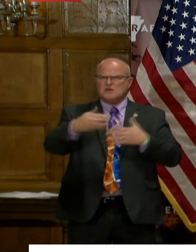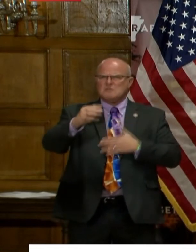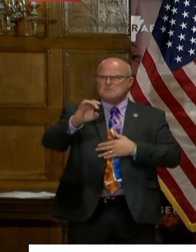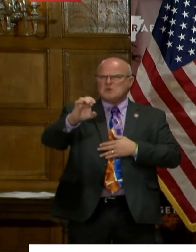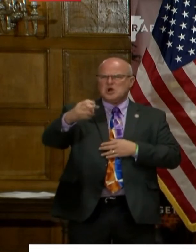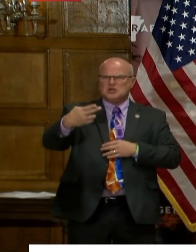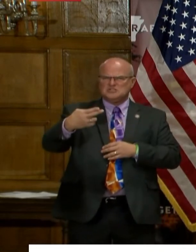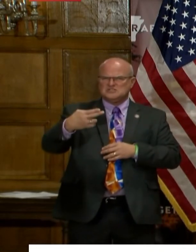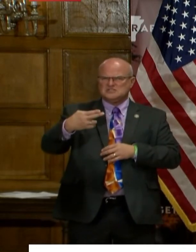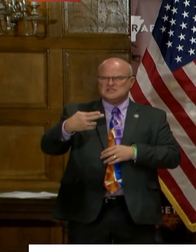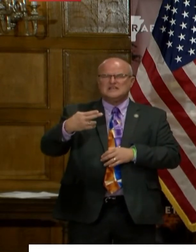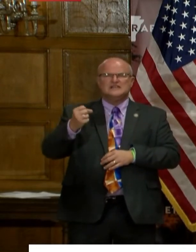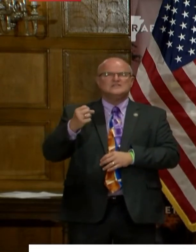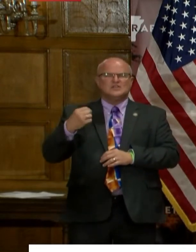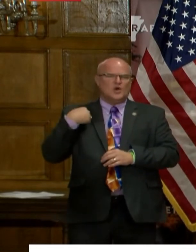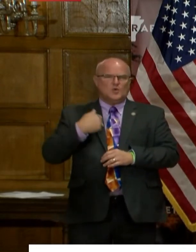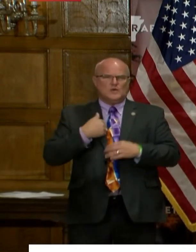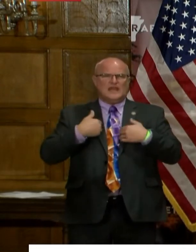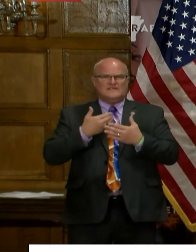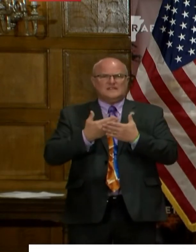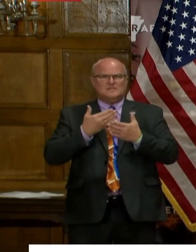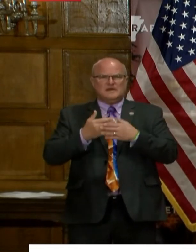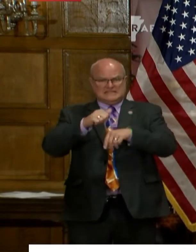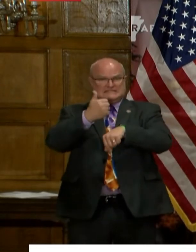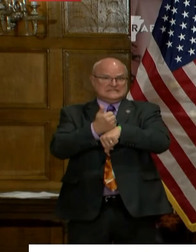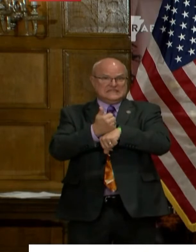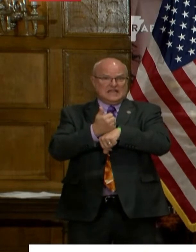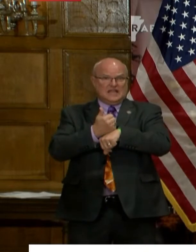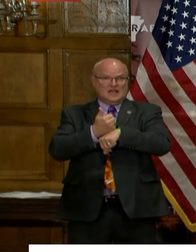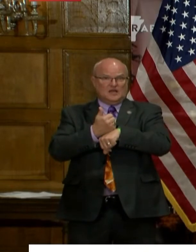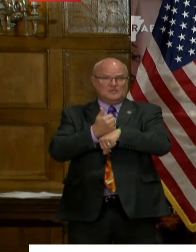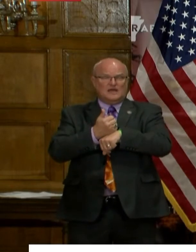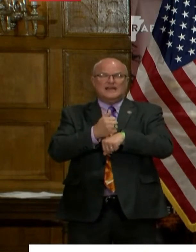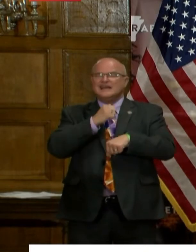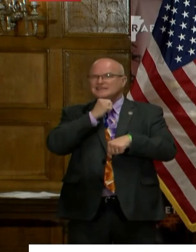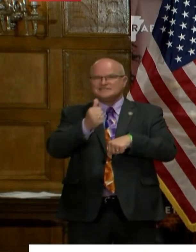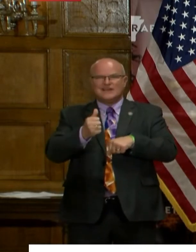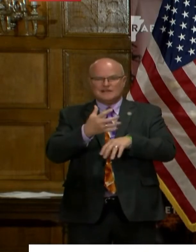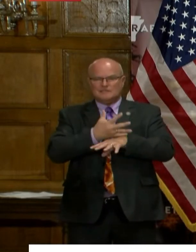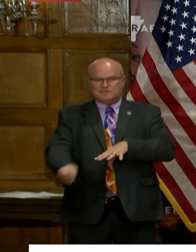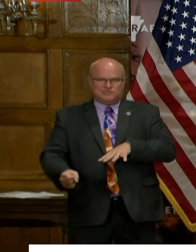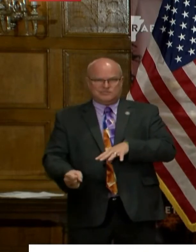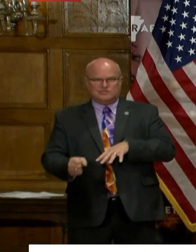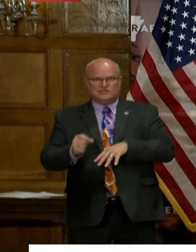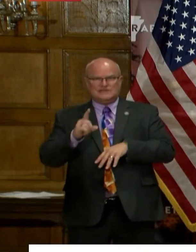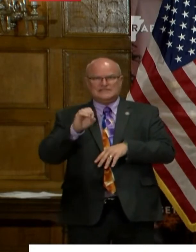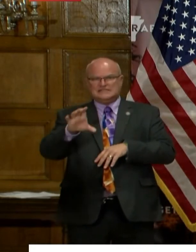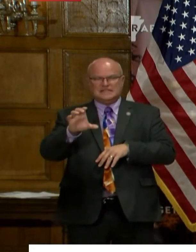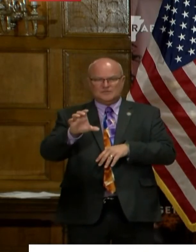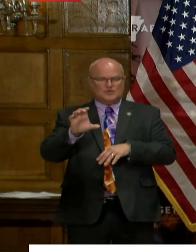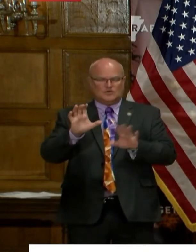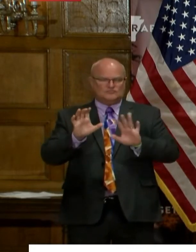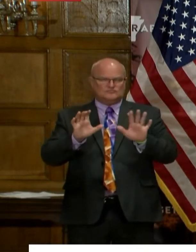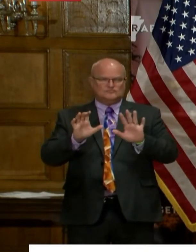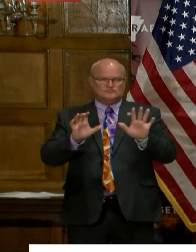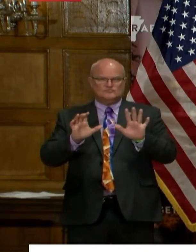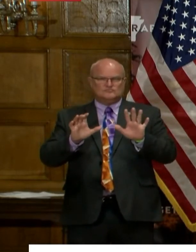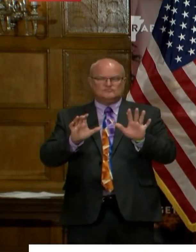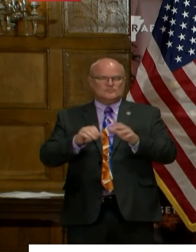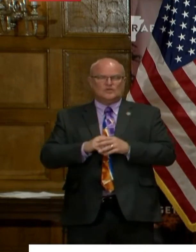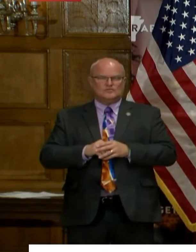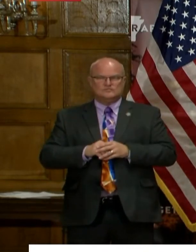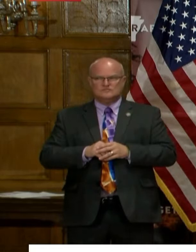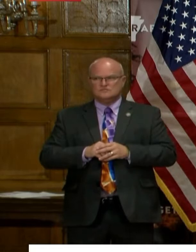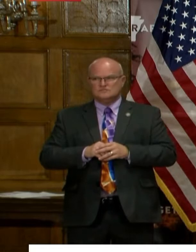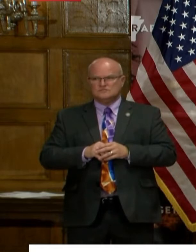March. And so we have the funding in place that it's not going to end in terms of our capacity on December